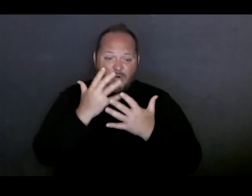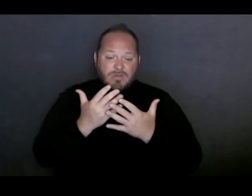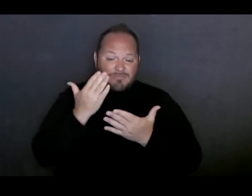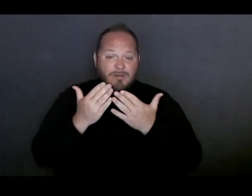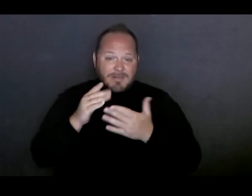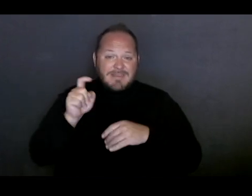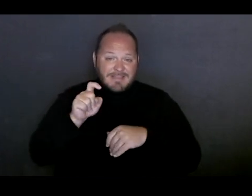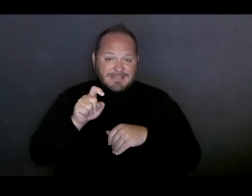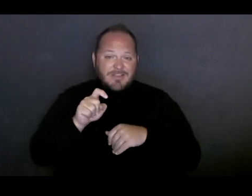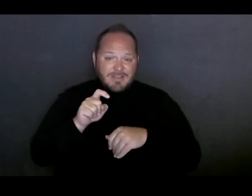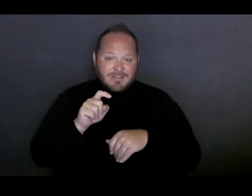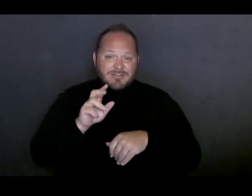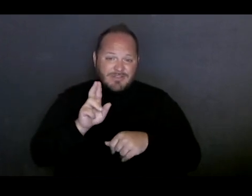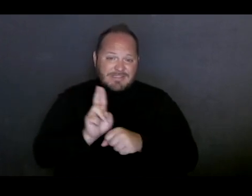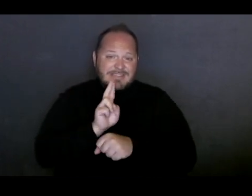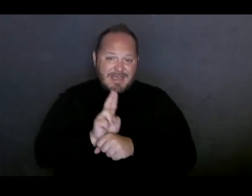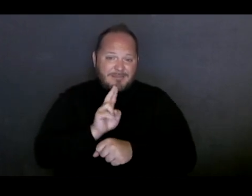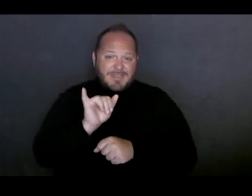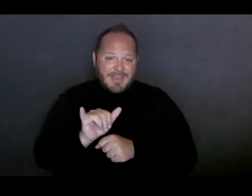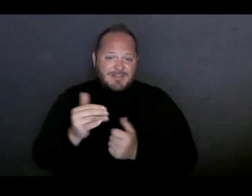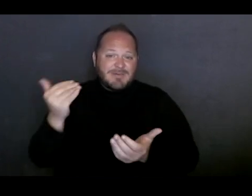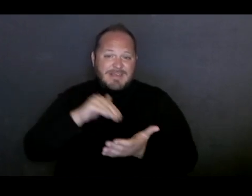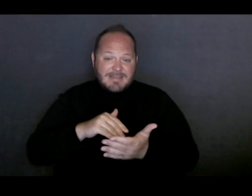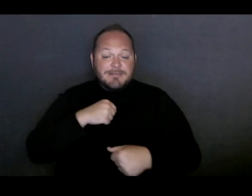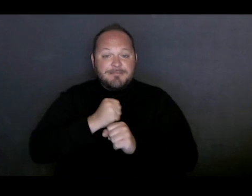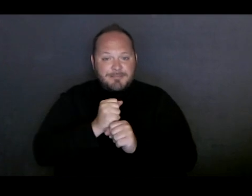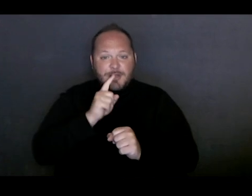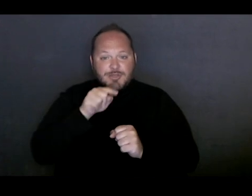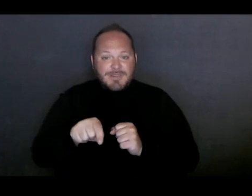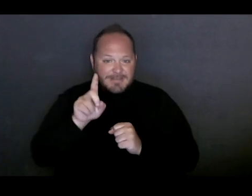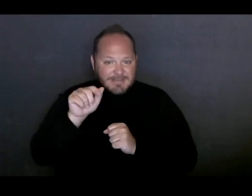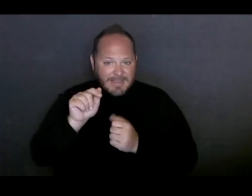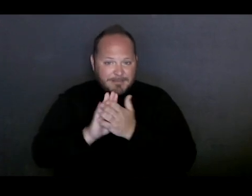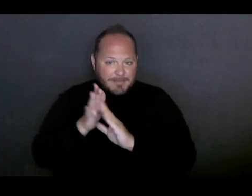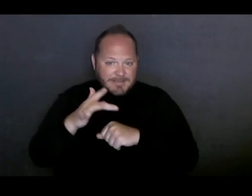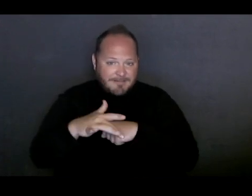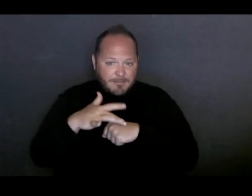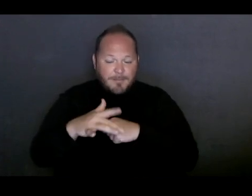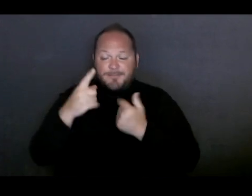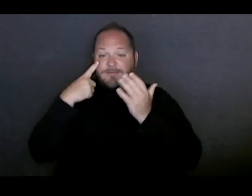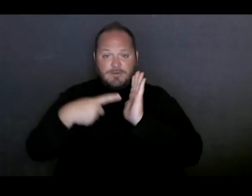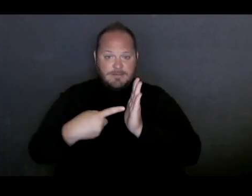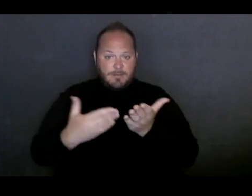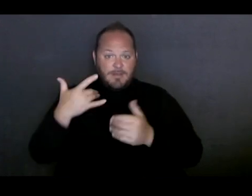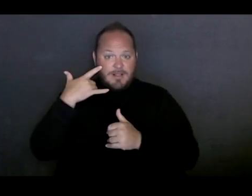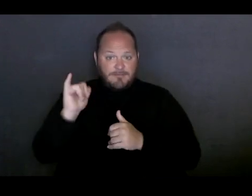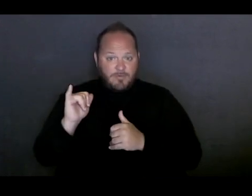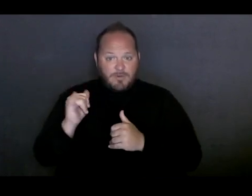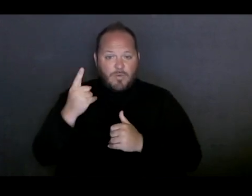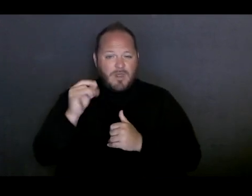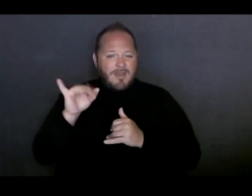these data become available. So, for example, in California, one of the standard statistics that gets collected